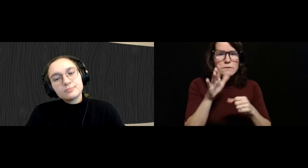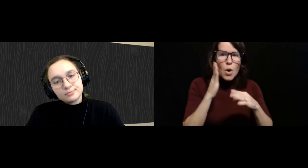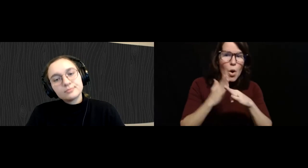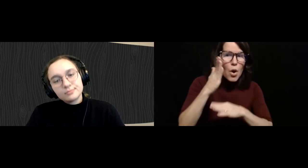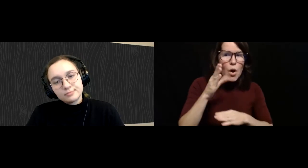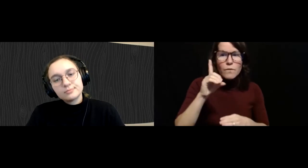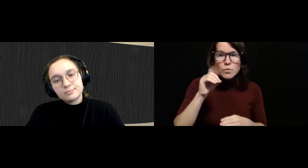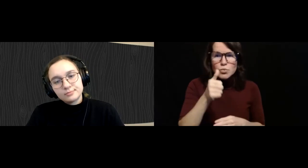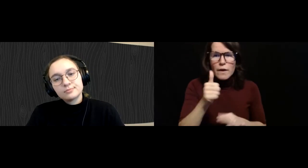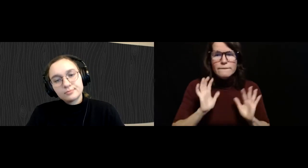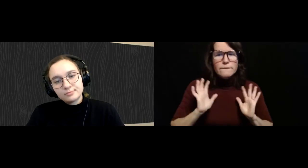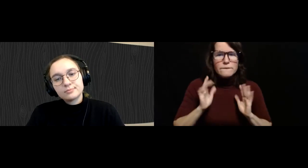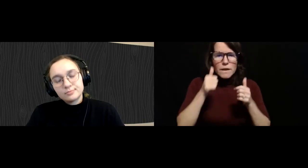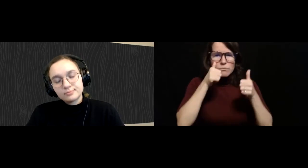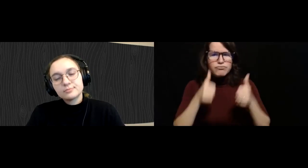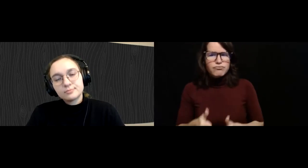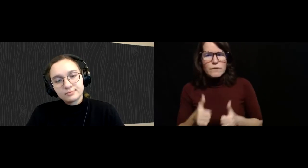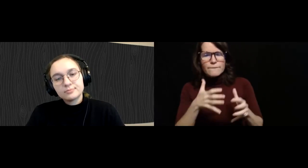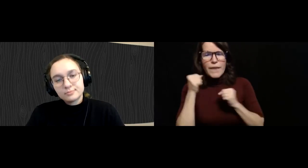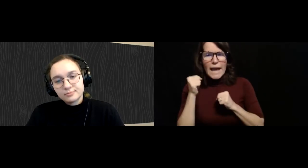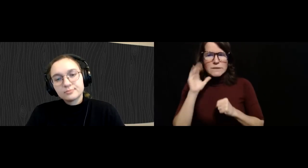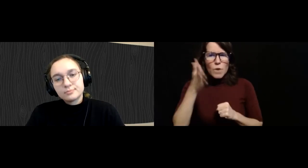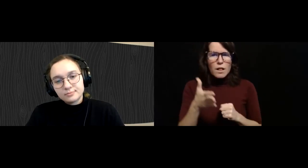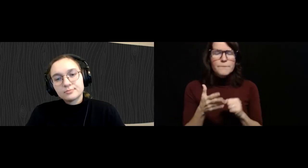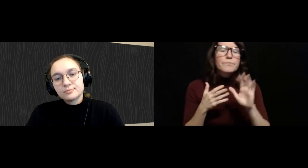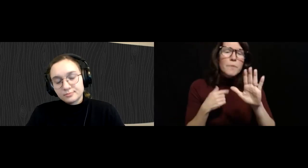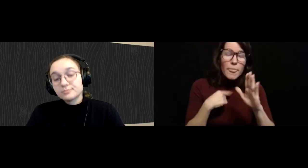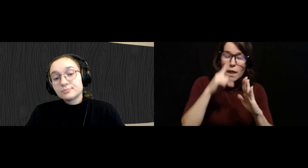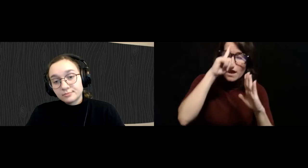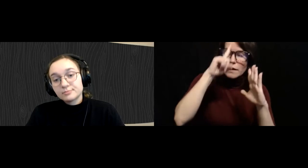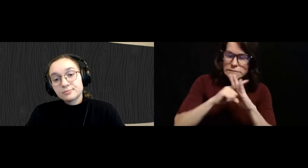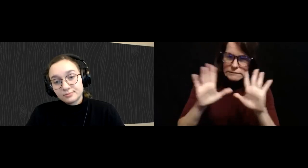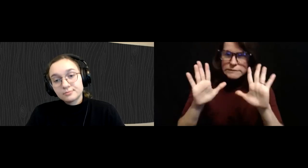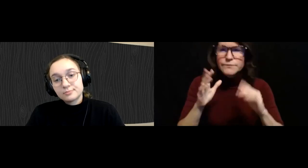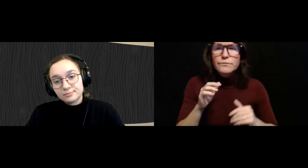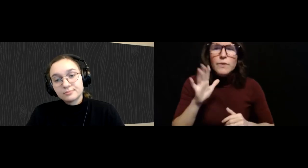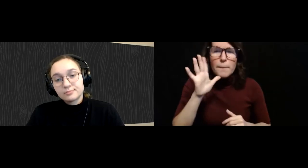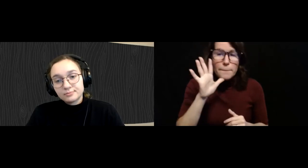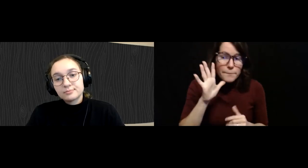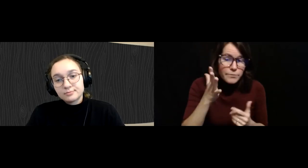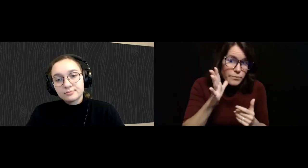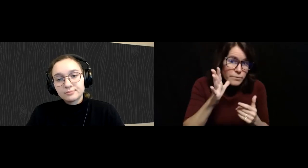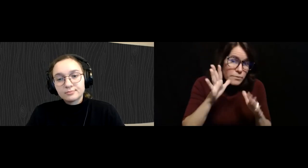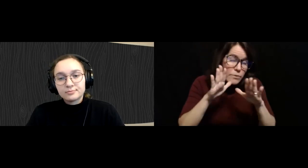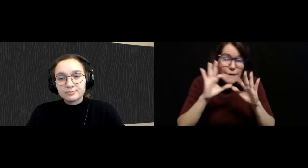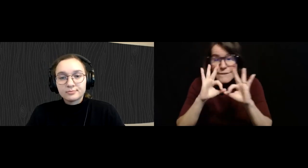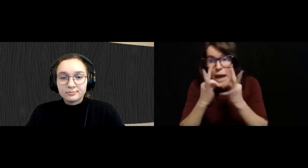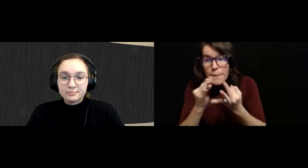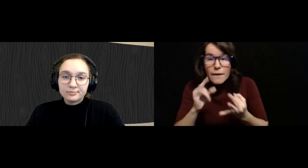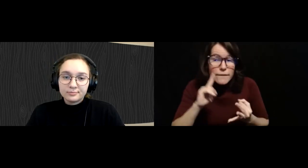for my eyes to not be overstressed and not overdo it. Because if I do, my eyesight, whatever is left,